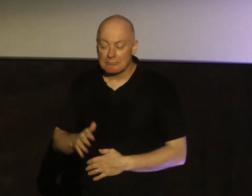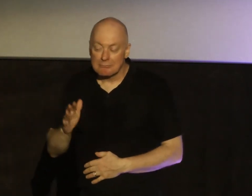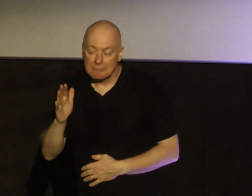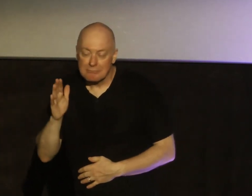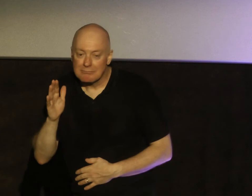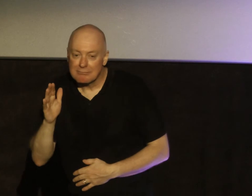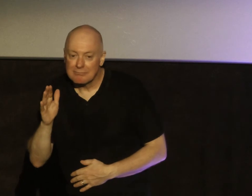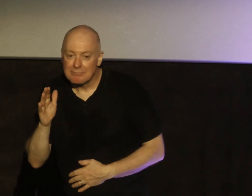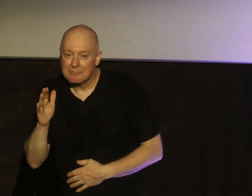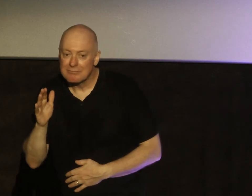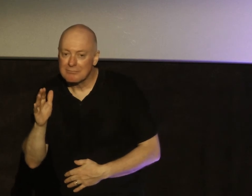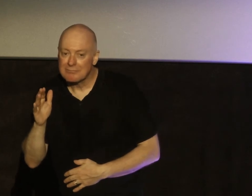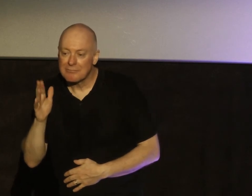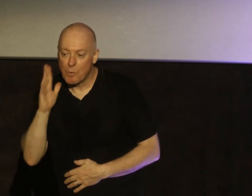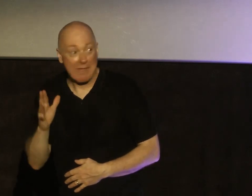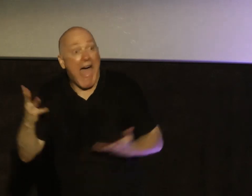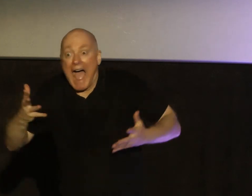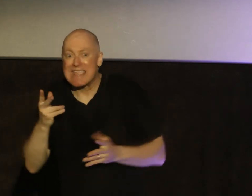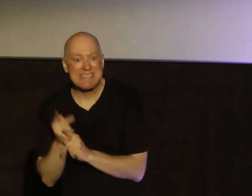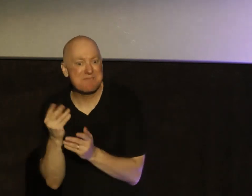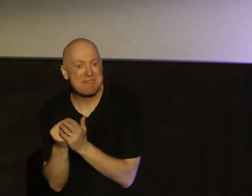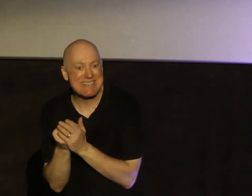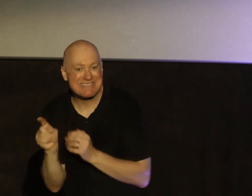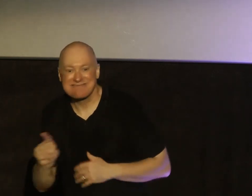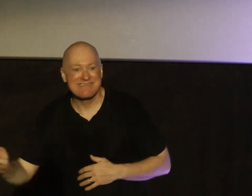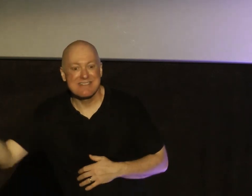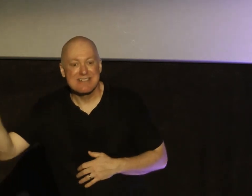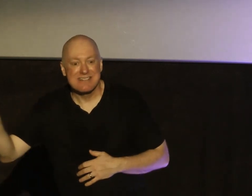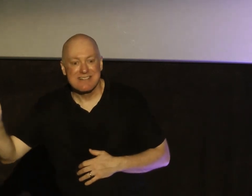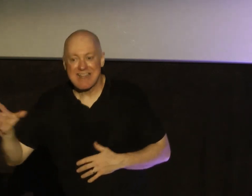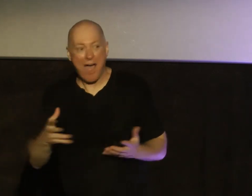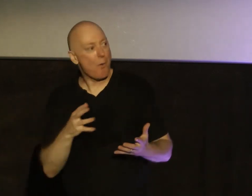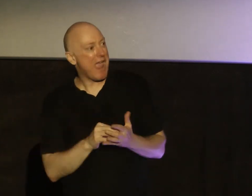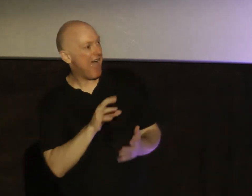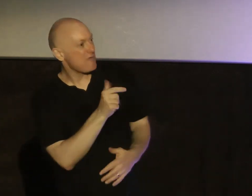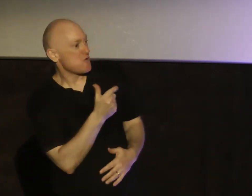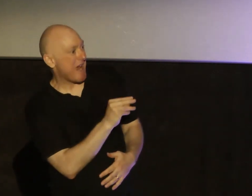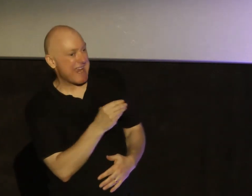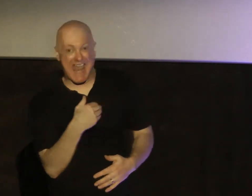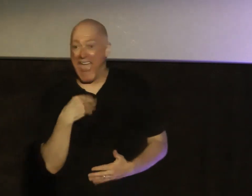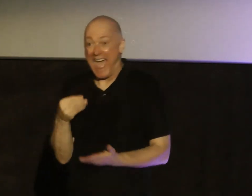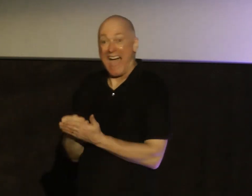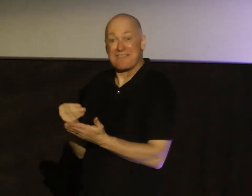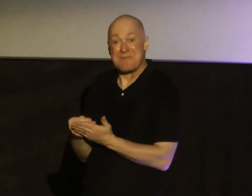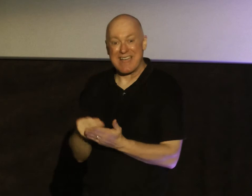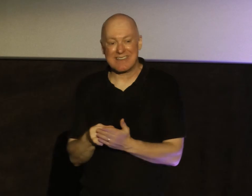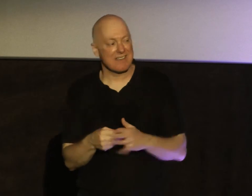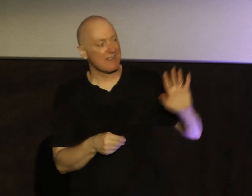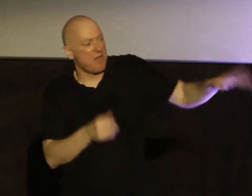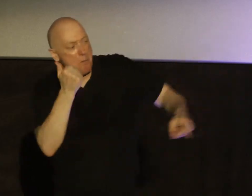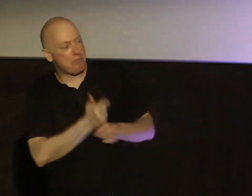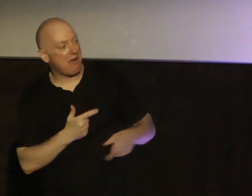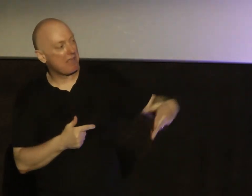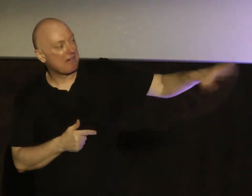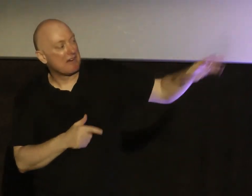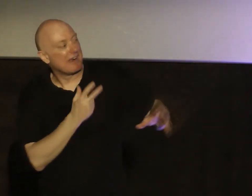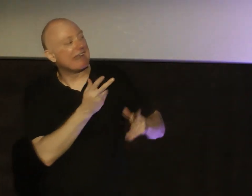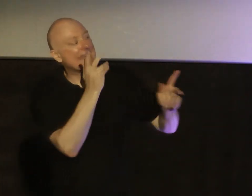Simeon? They got grain. They got money. Are they going to sell out Simeon, who's in custody, like they sold me